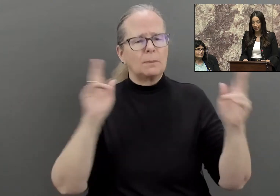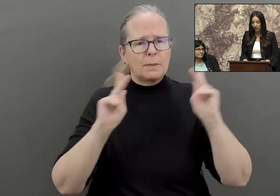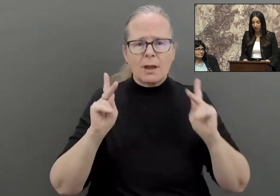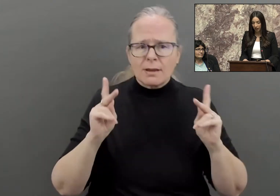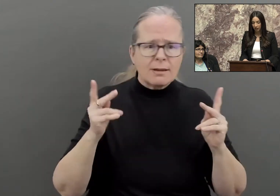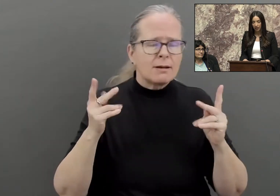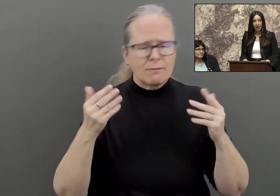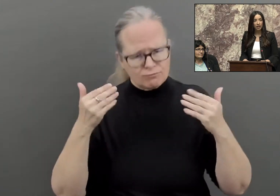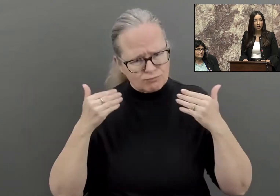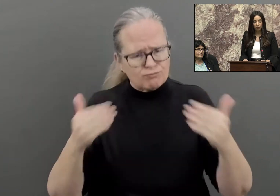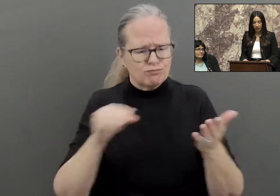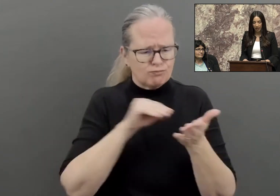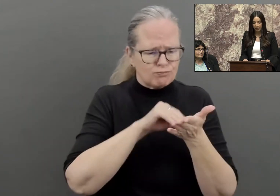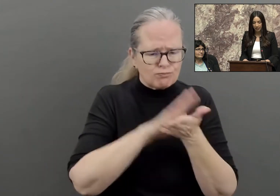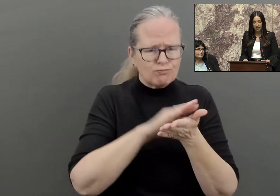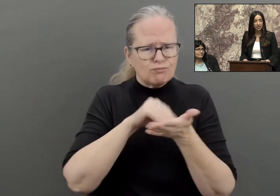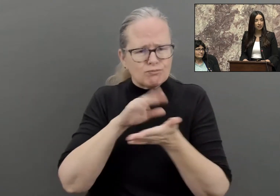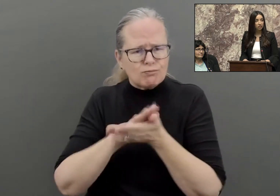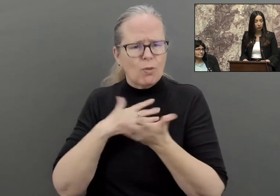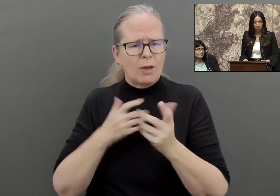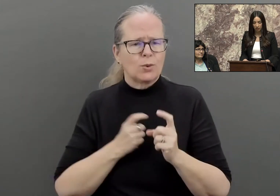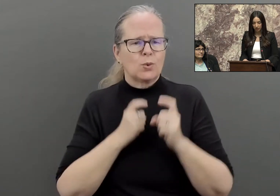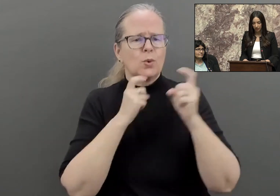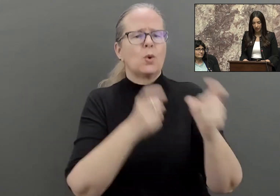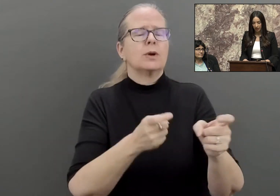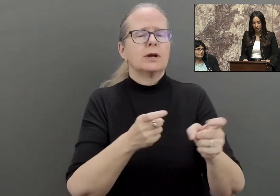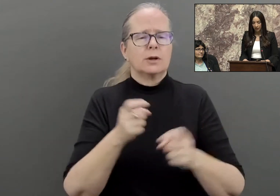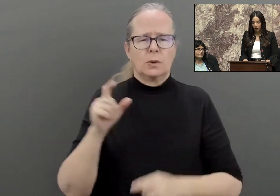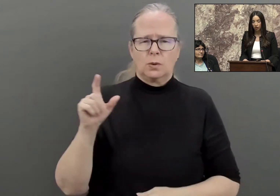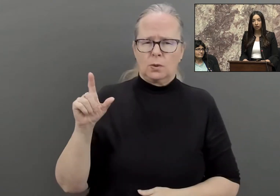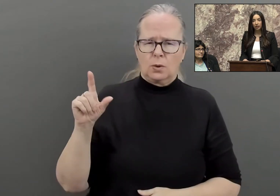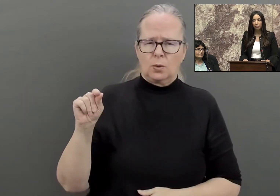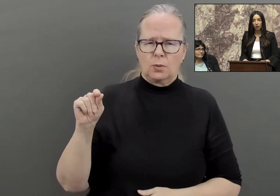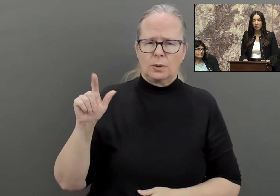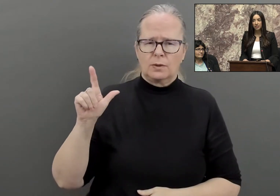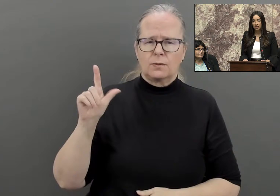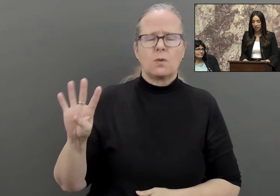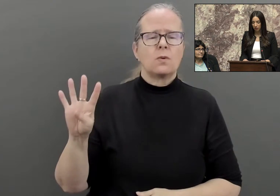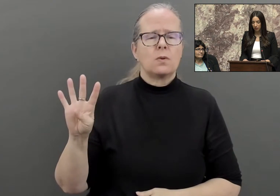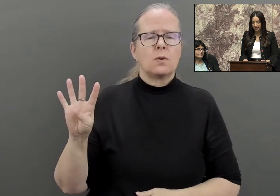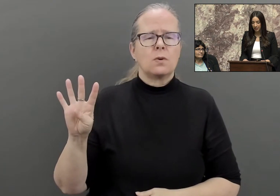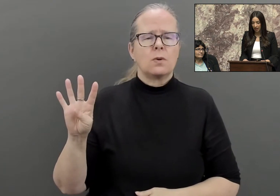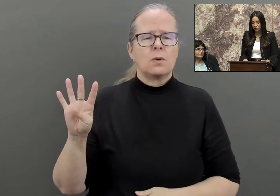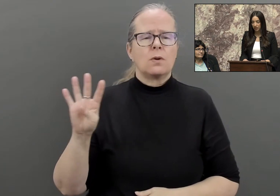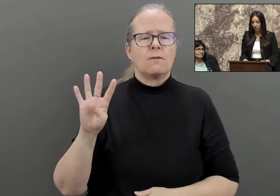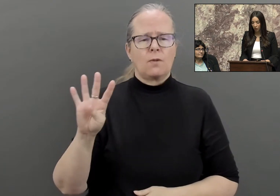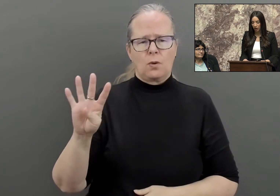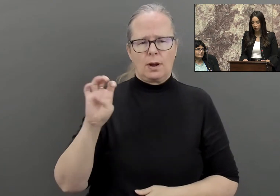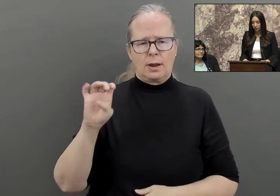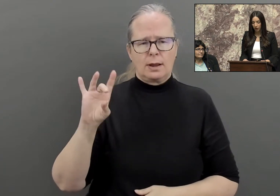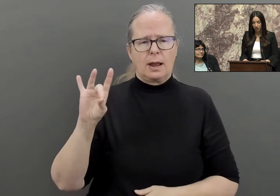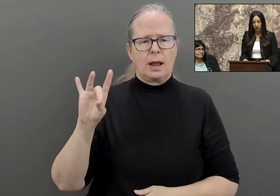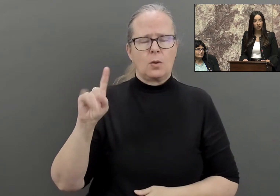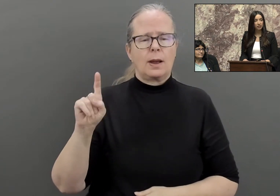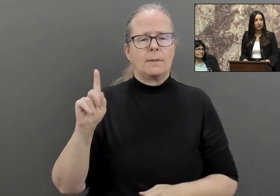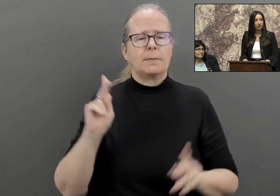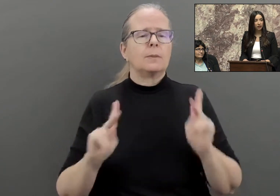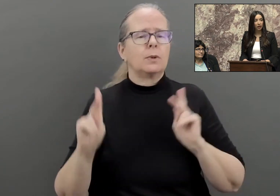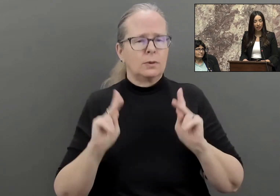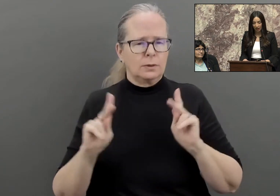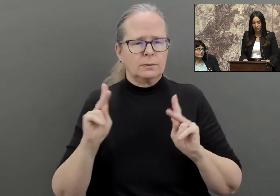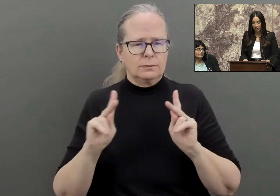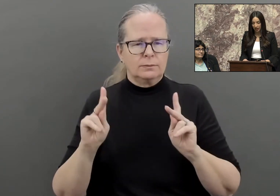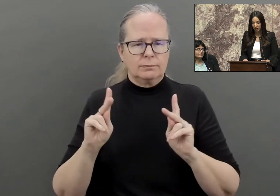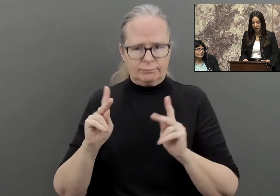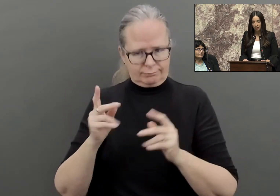from 90 living and 118 deceased donors. There are currently more than 6,400 British Columbians that